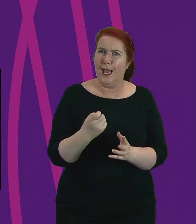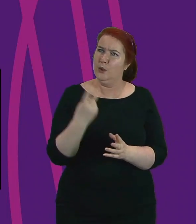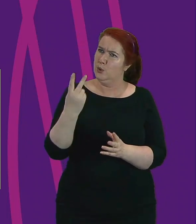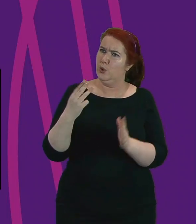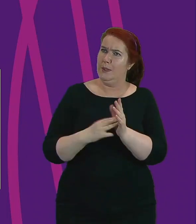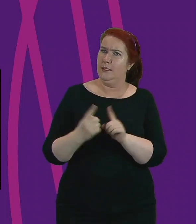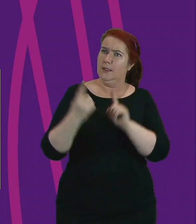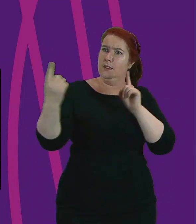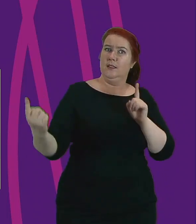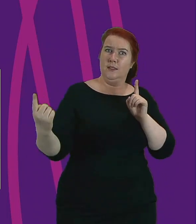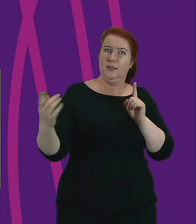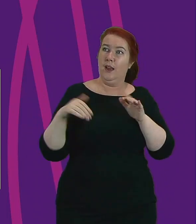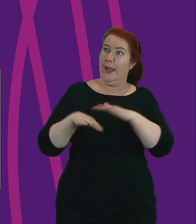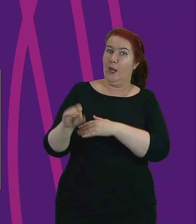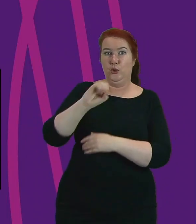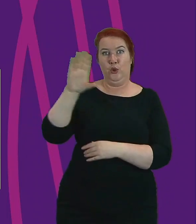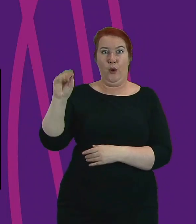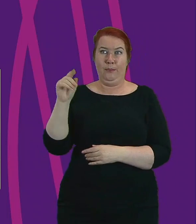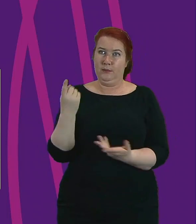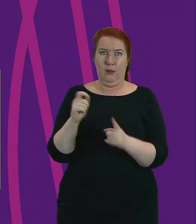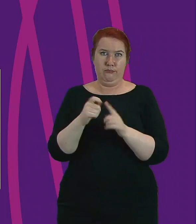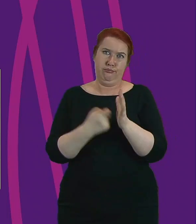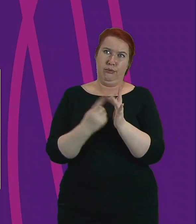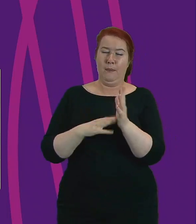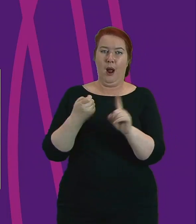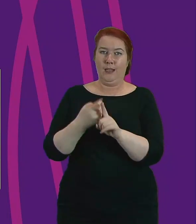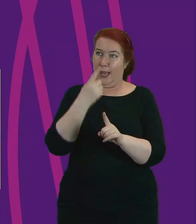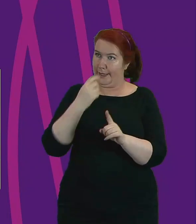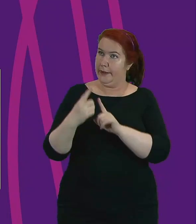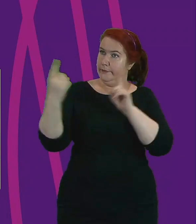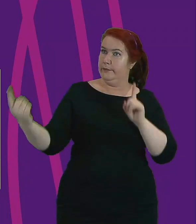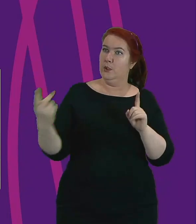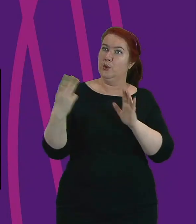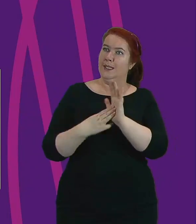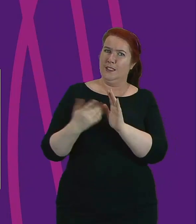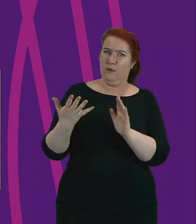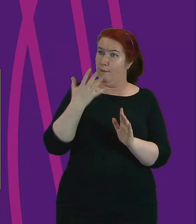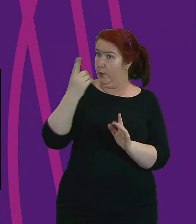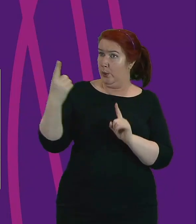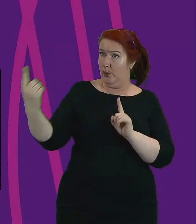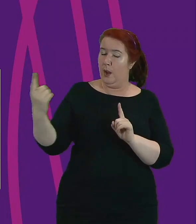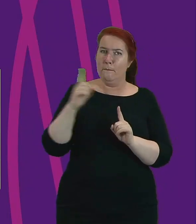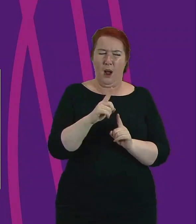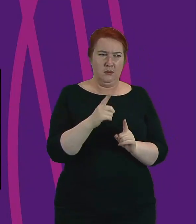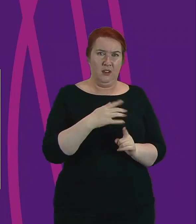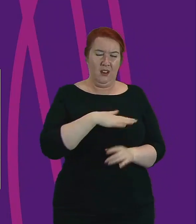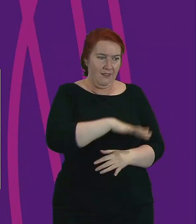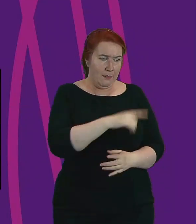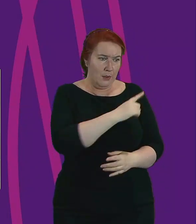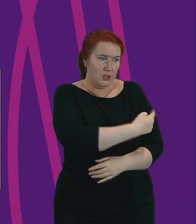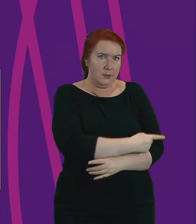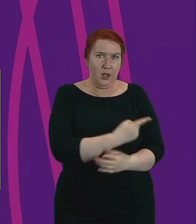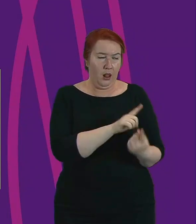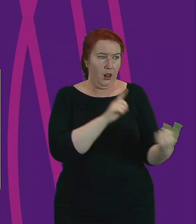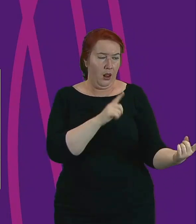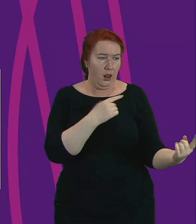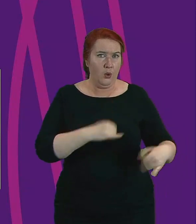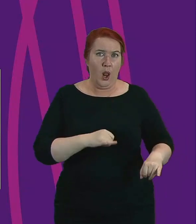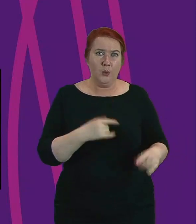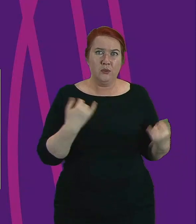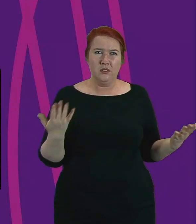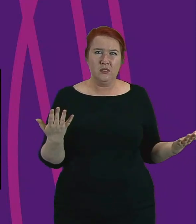in a Primark store, but perhaps not 2 metres apart from a loved one in a hospital. You can only do it now. I've realised the Cabinet Secretary says you can do it